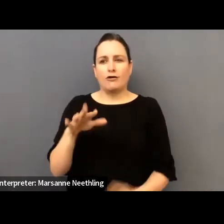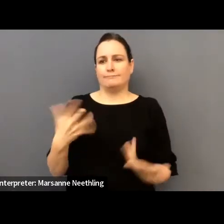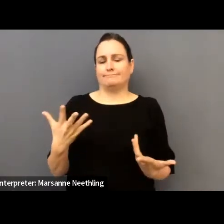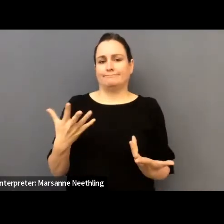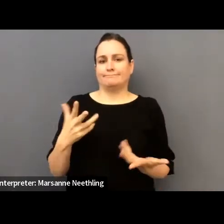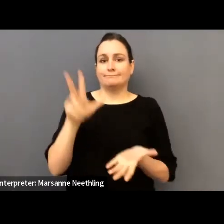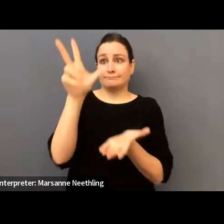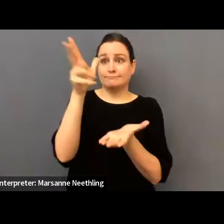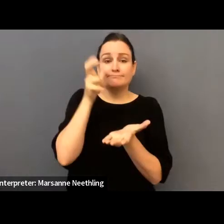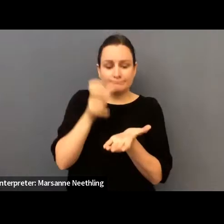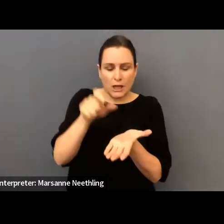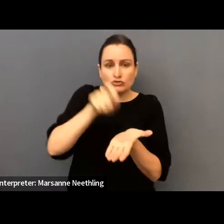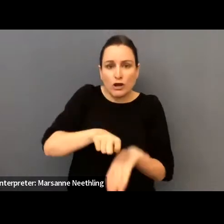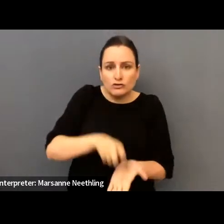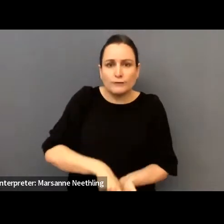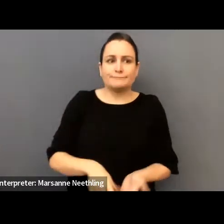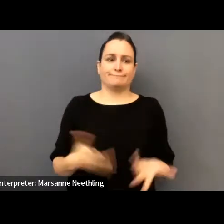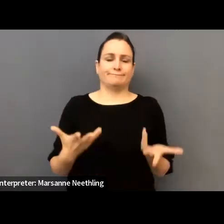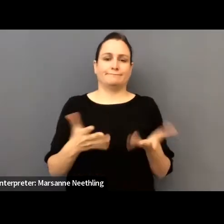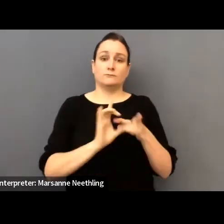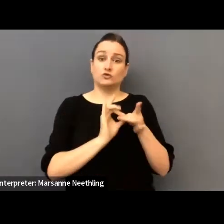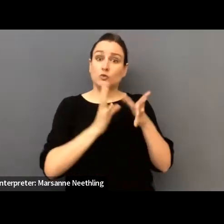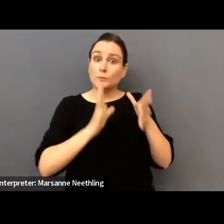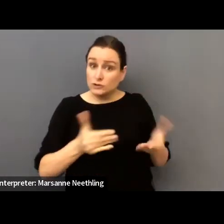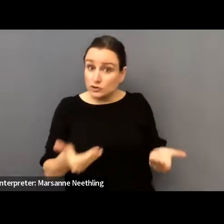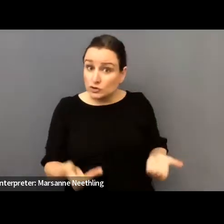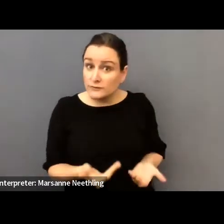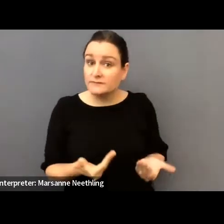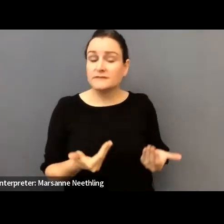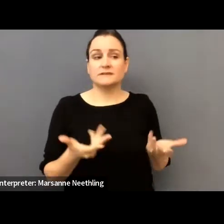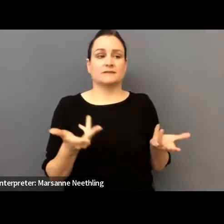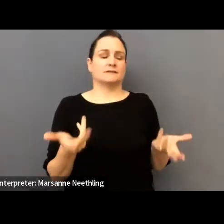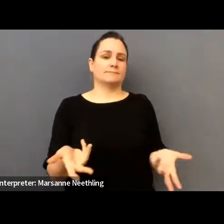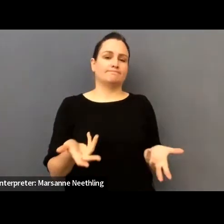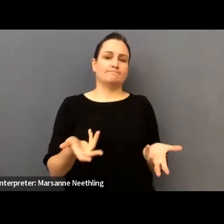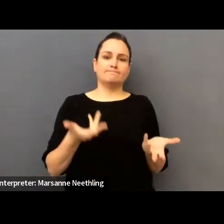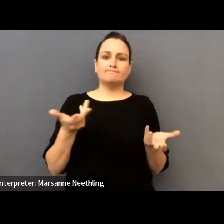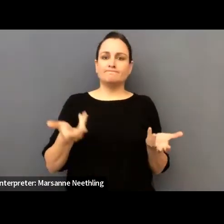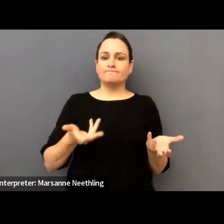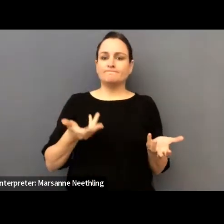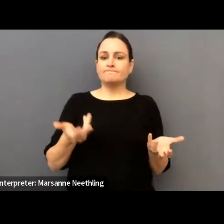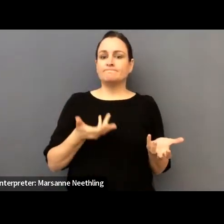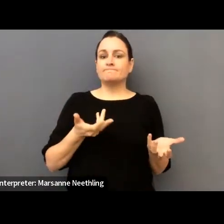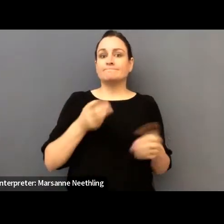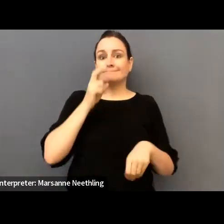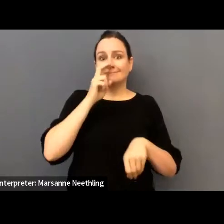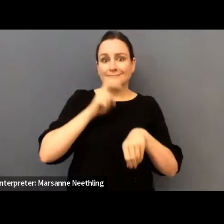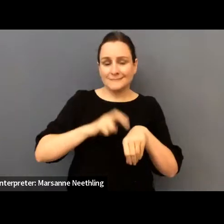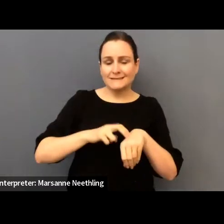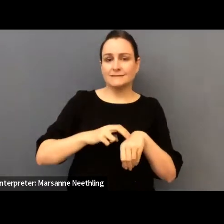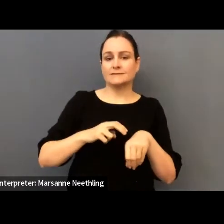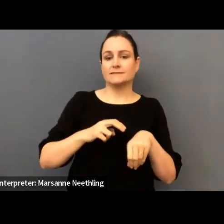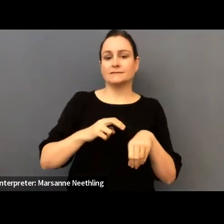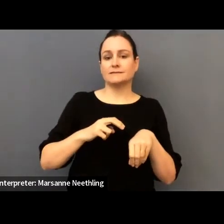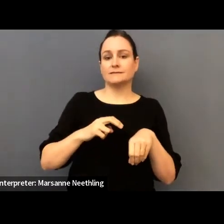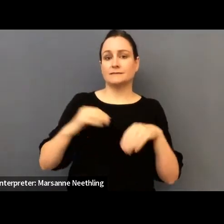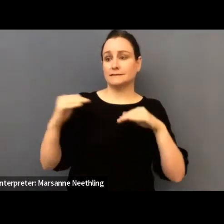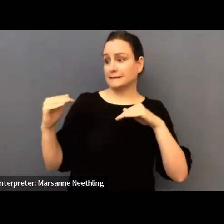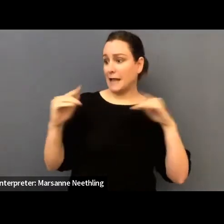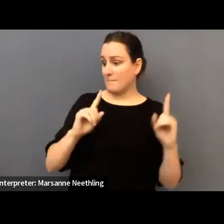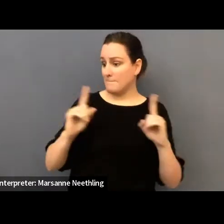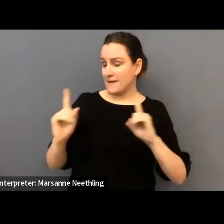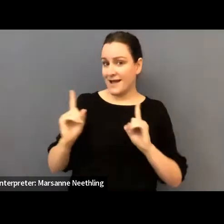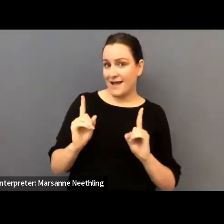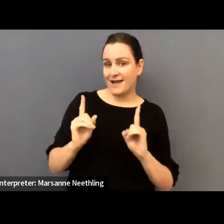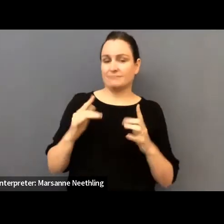language interpreter services specifically, having the peers and